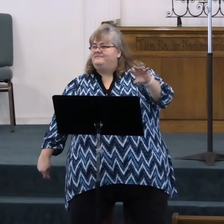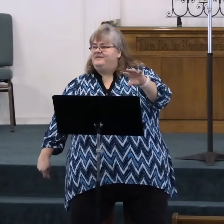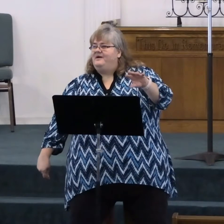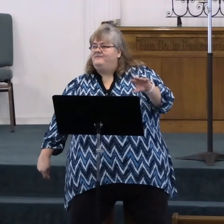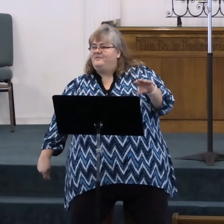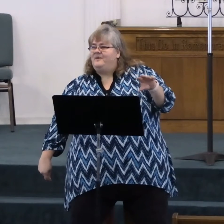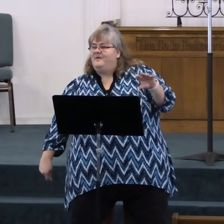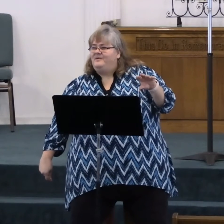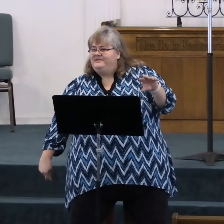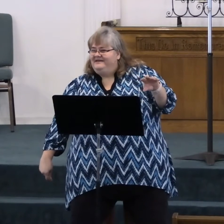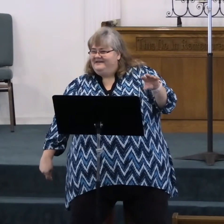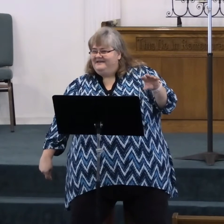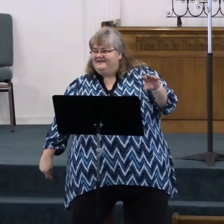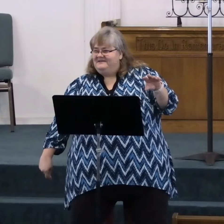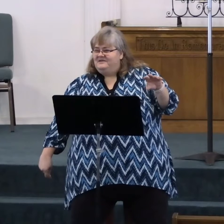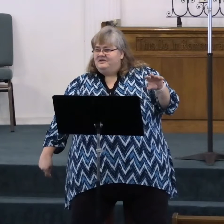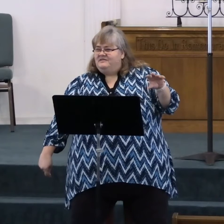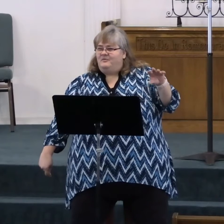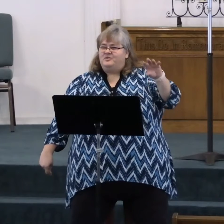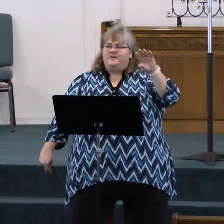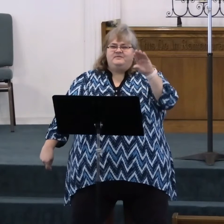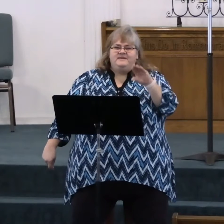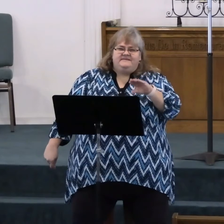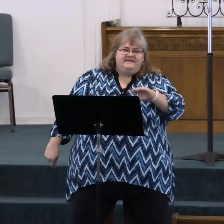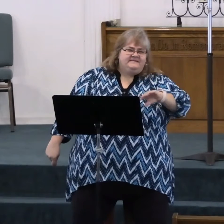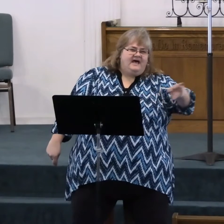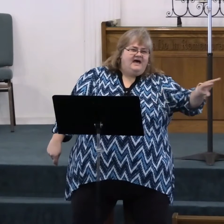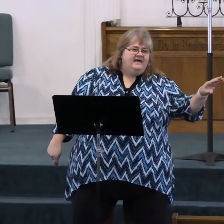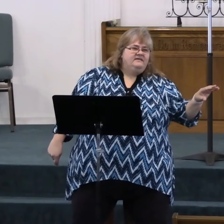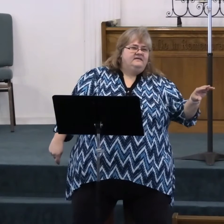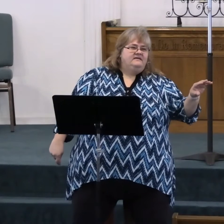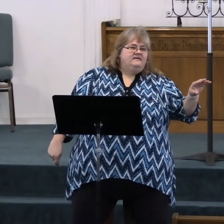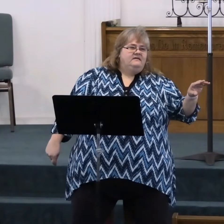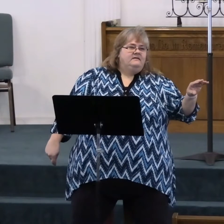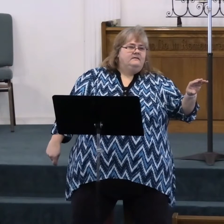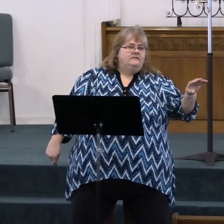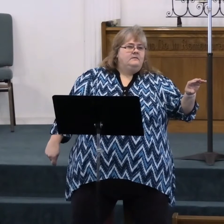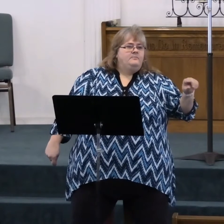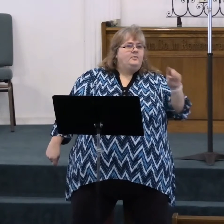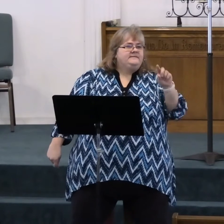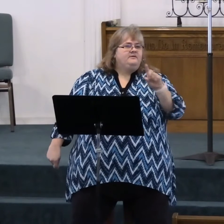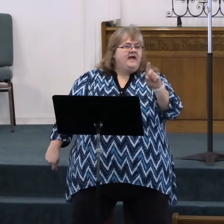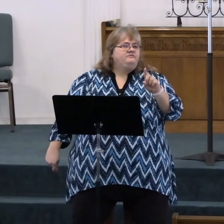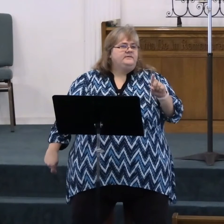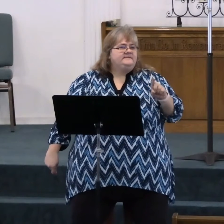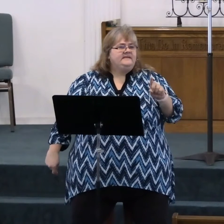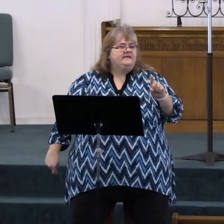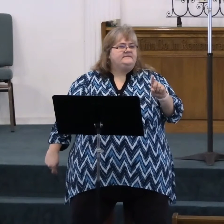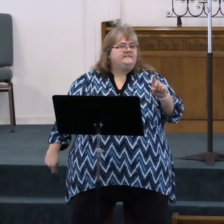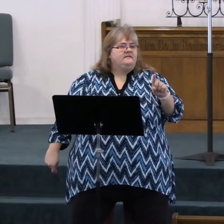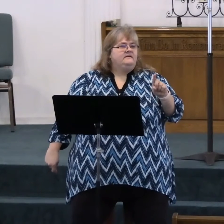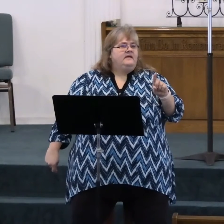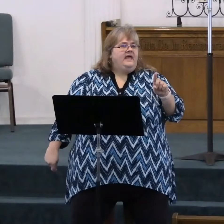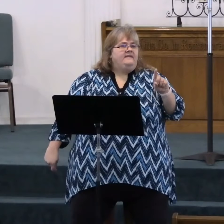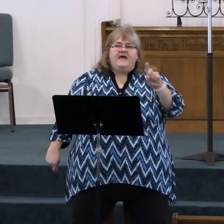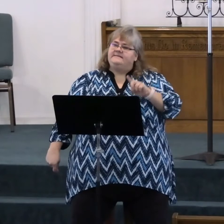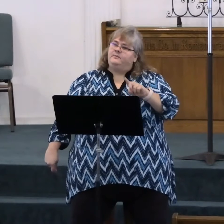be of the world, that we're supposed to be set aside, but we still have to exist. And that's where